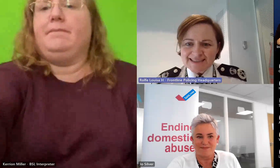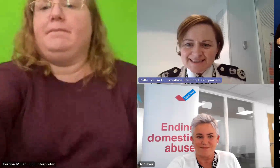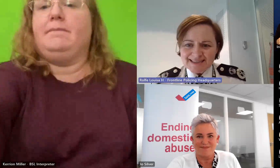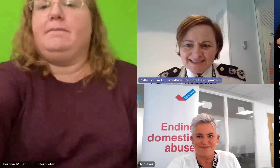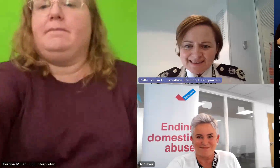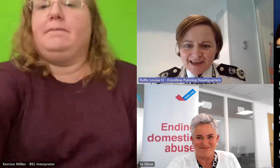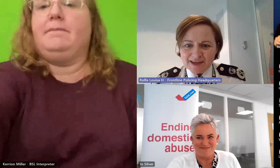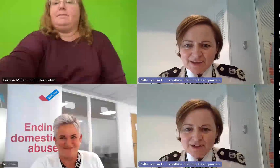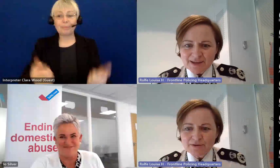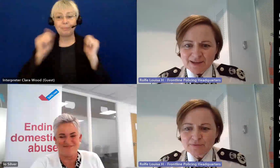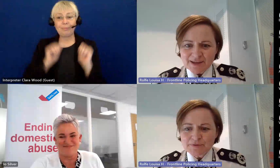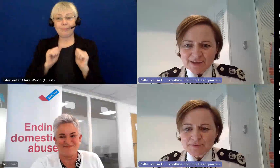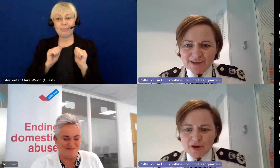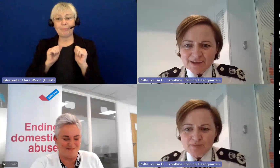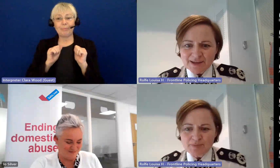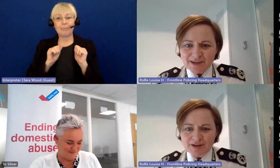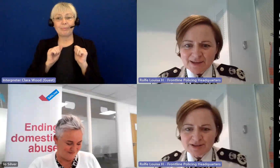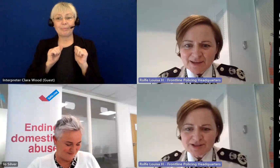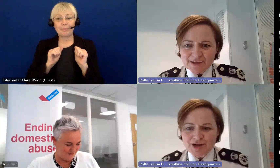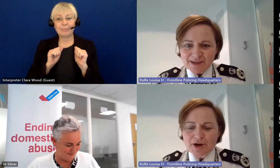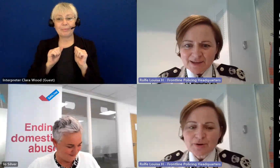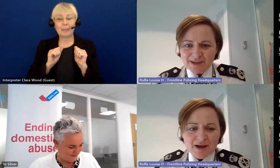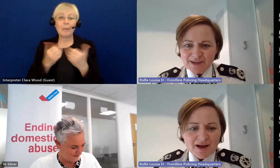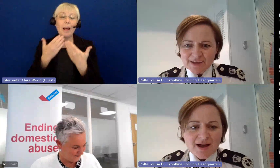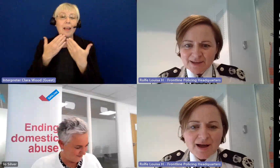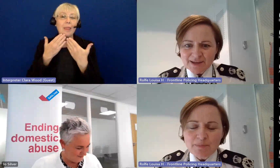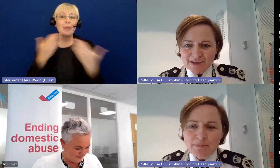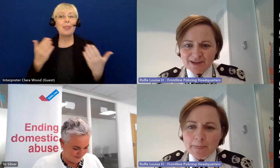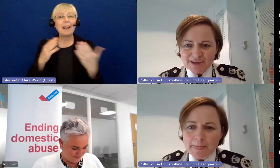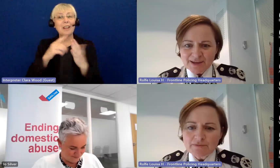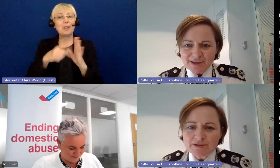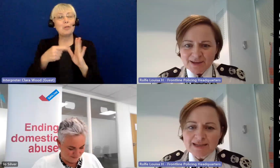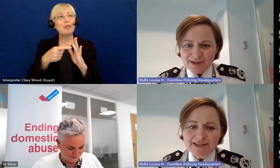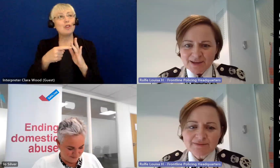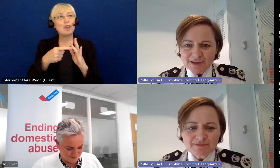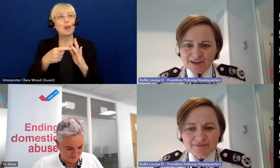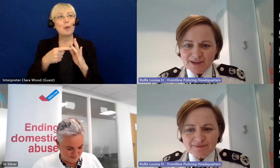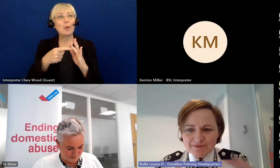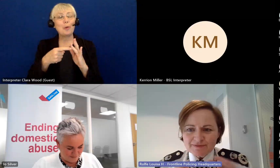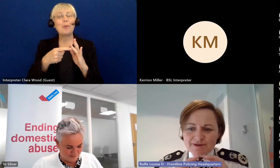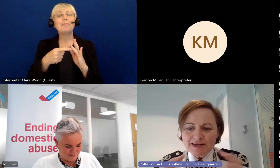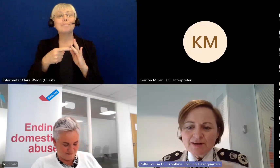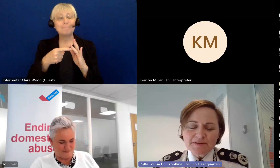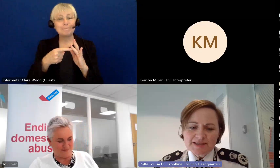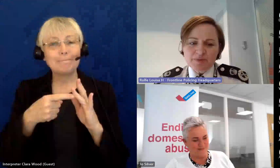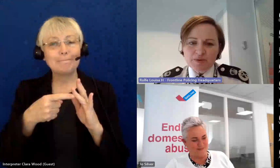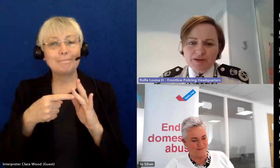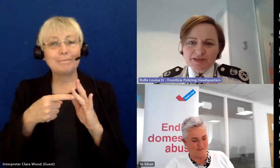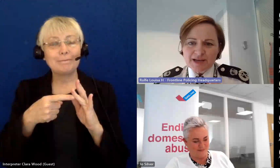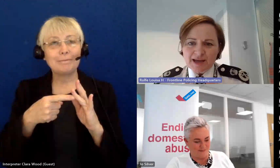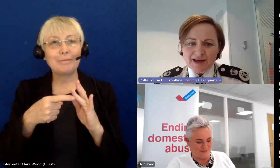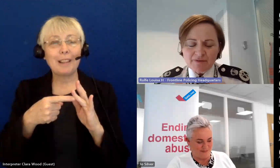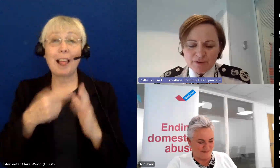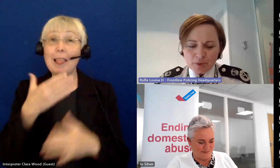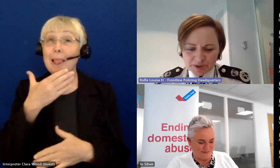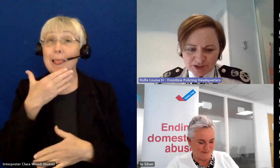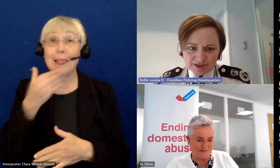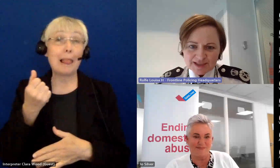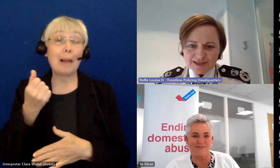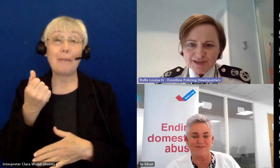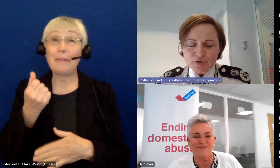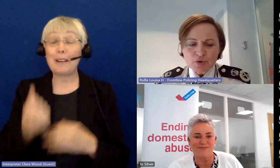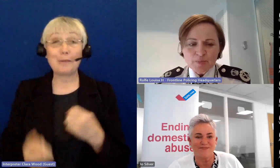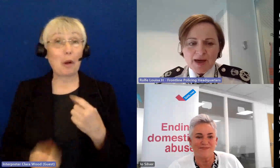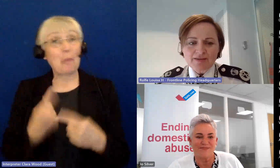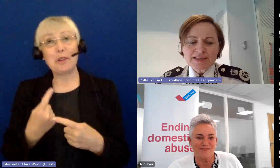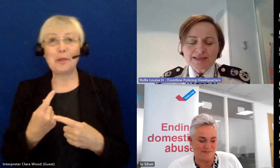It is. Thank you so much, Jo. Really lovely to be with you today and have the